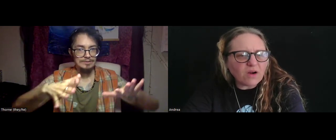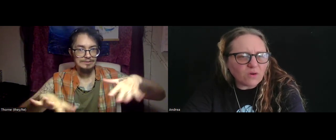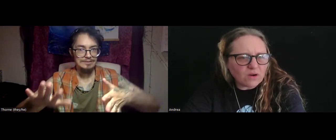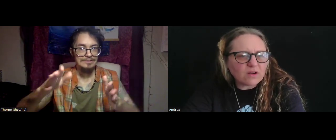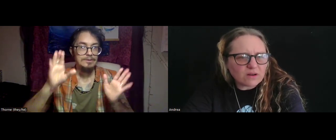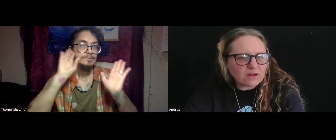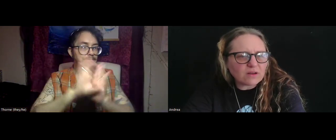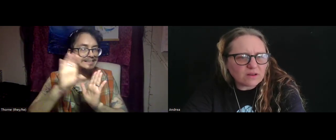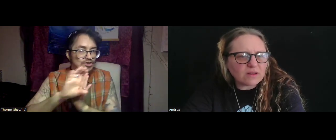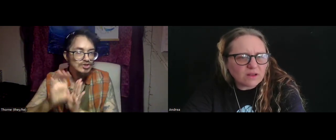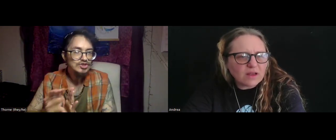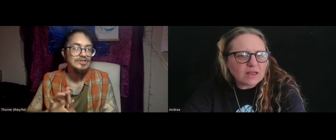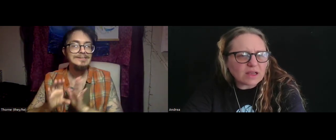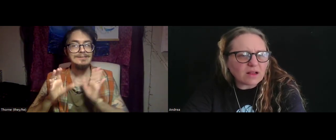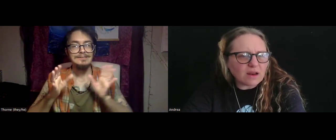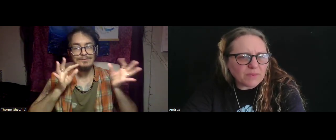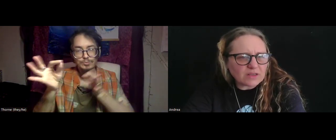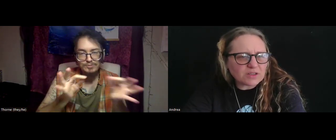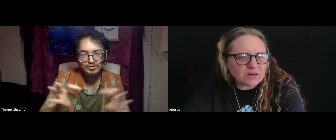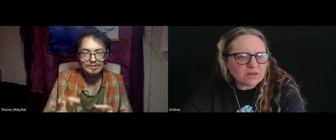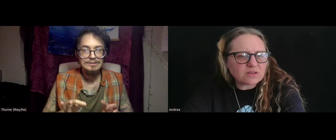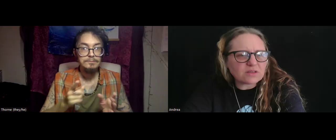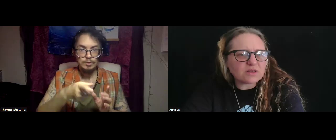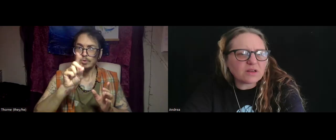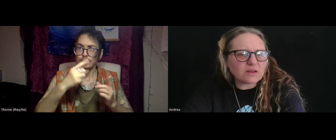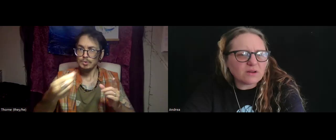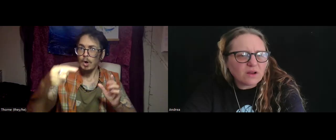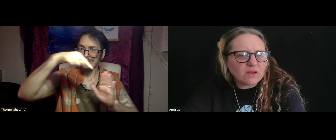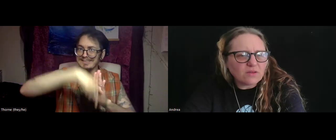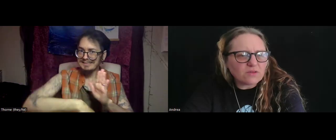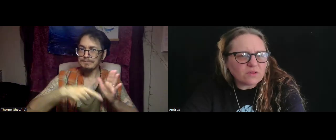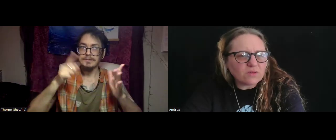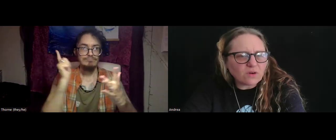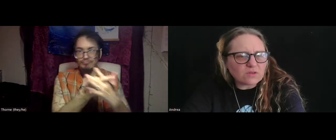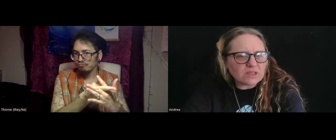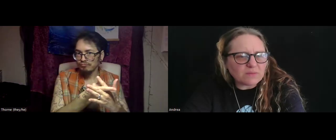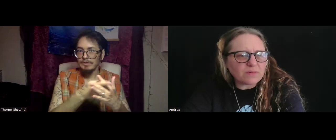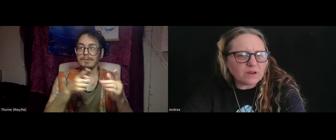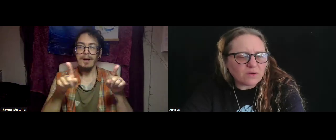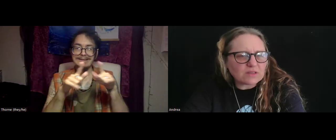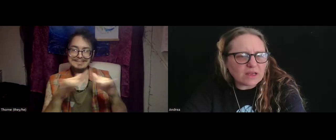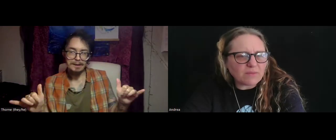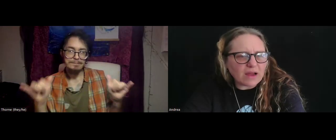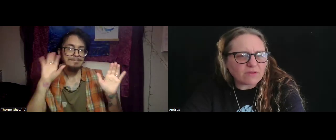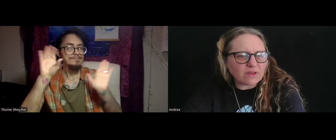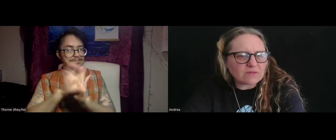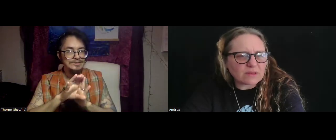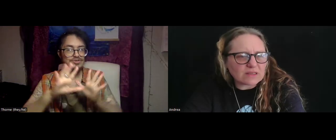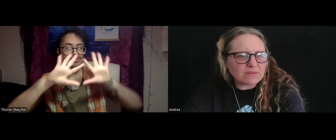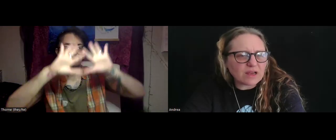flow. It's like a lot of pictures and you do go deep, and say impactful things, but at the same time,